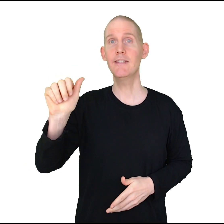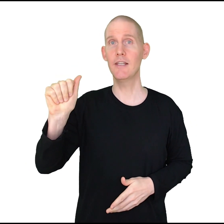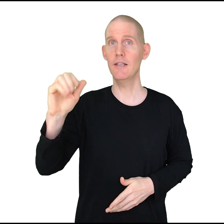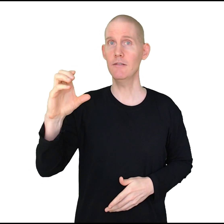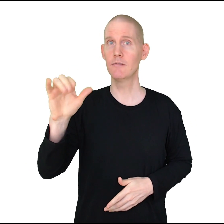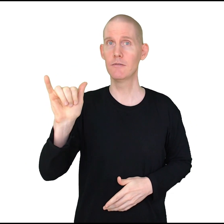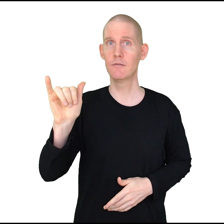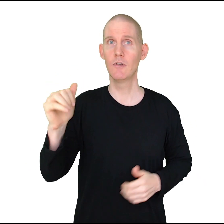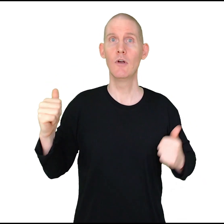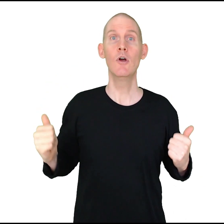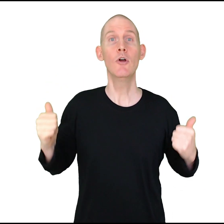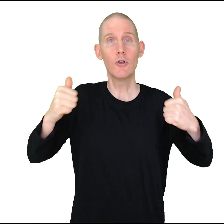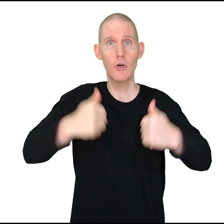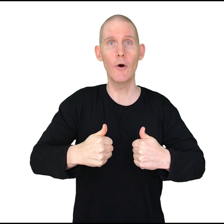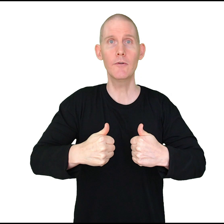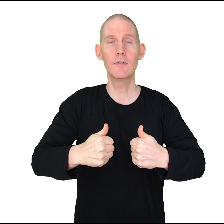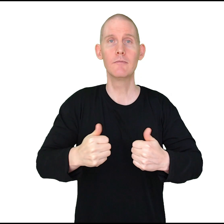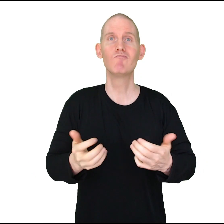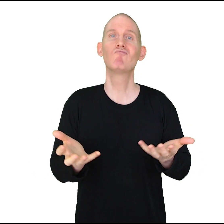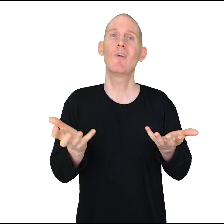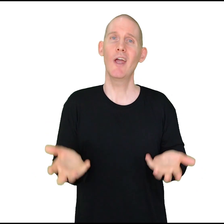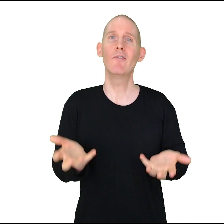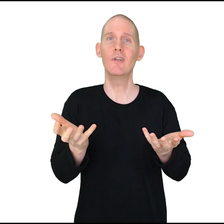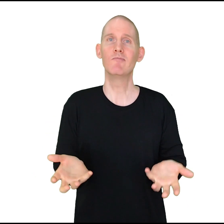KACY, coat, heavy.